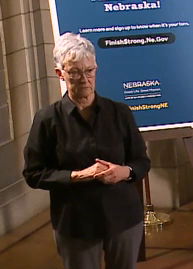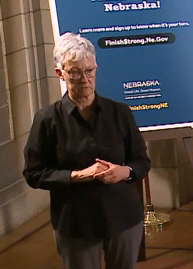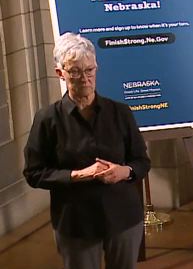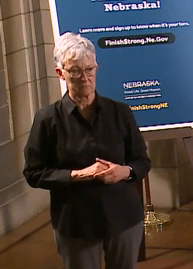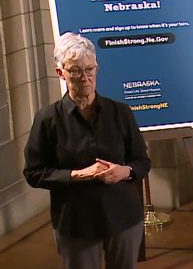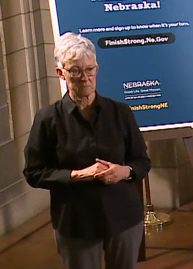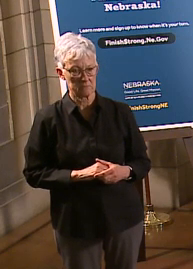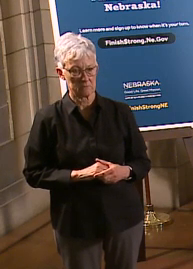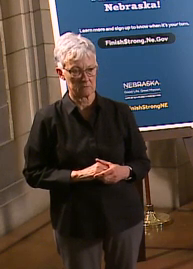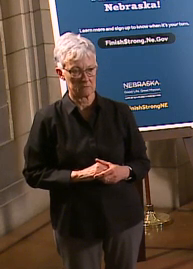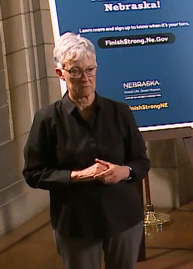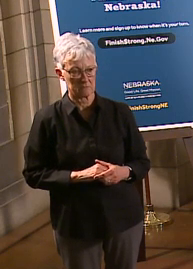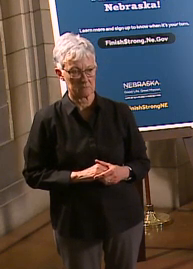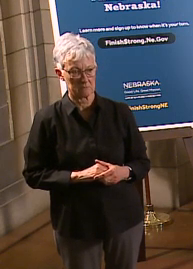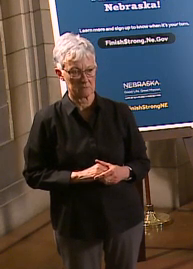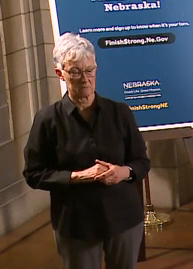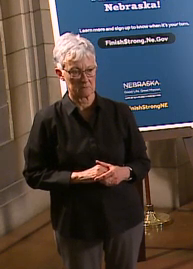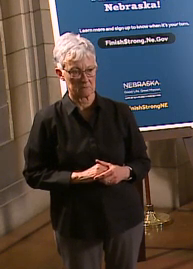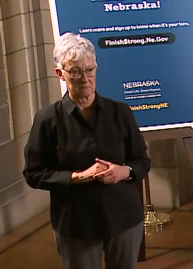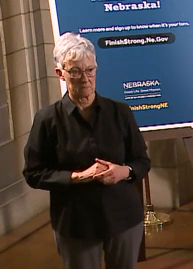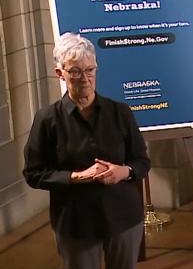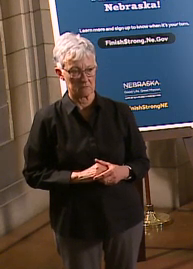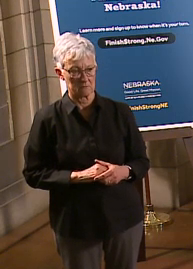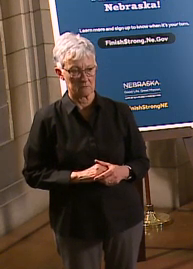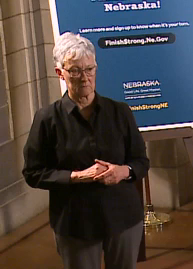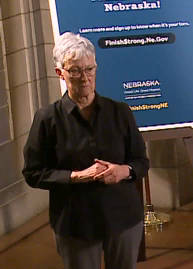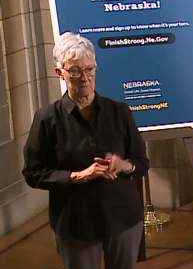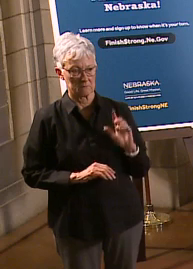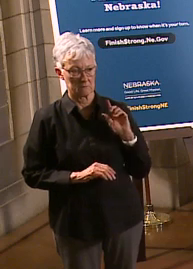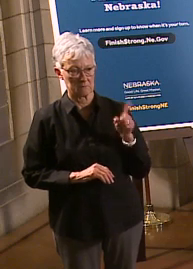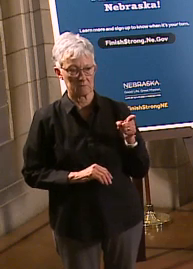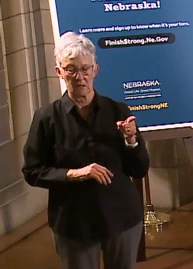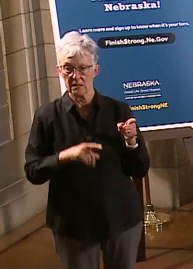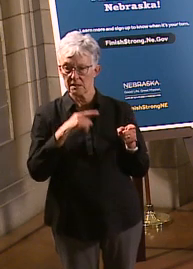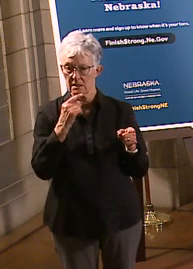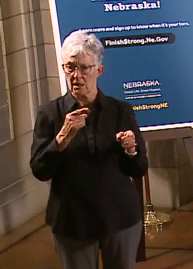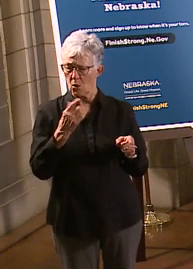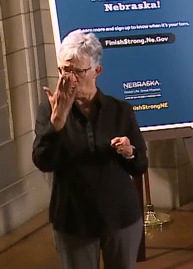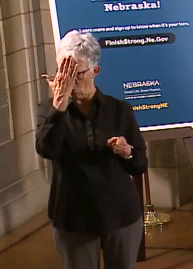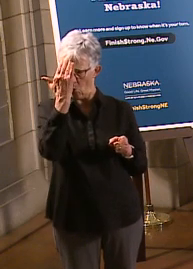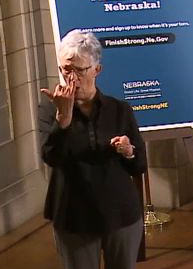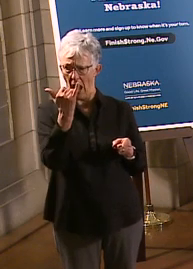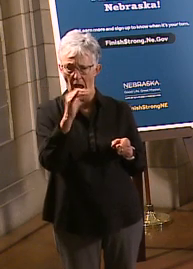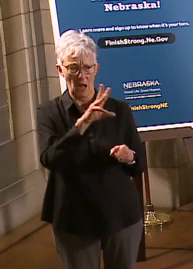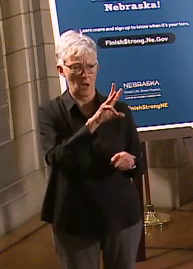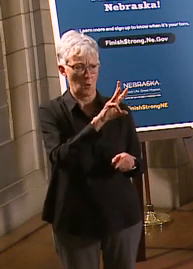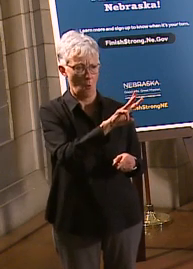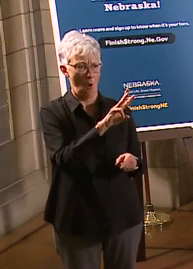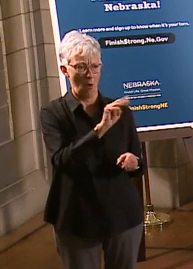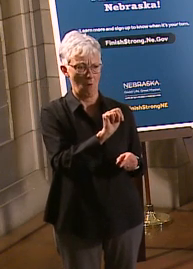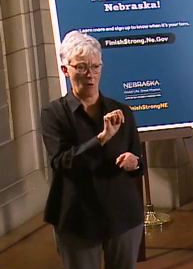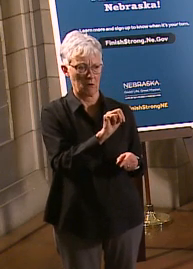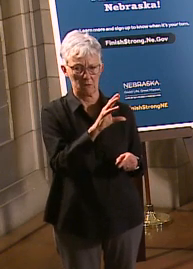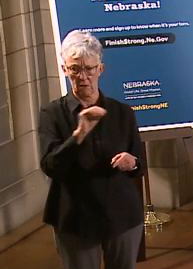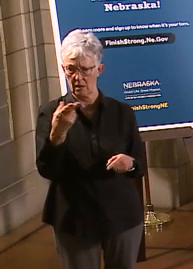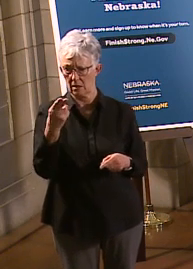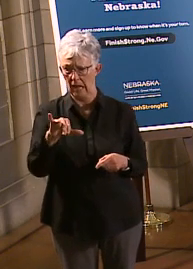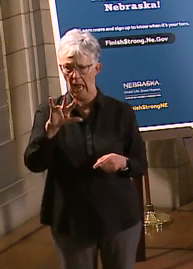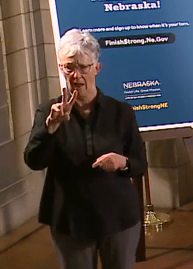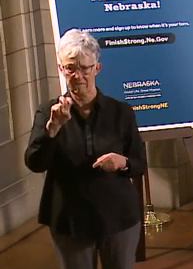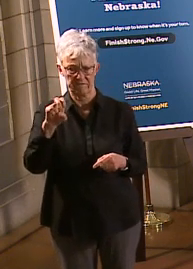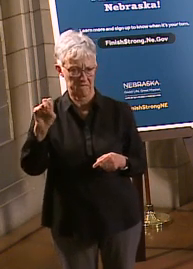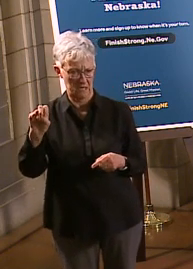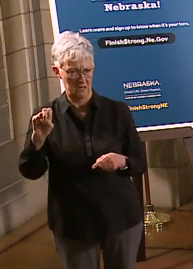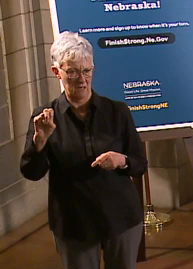workers, including educators, but our state website doesn't? So the question is, why does Walmart and Hy-Vee have a